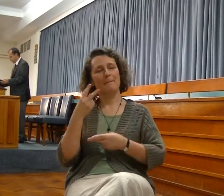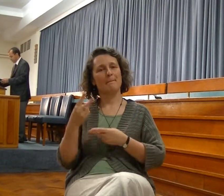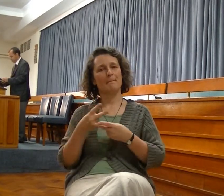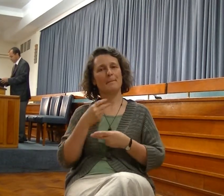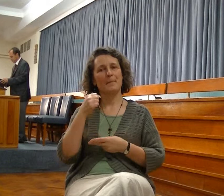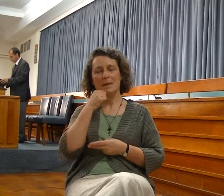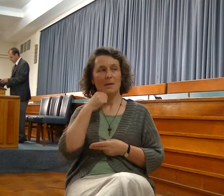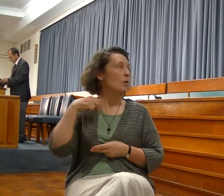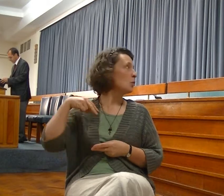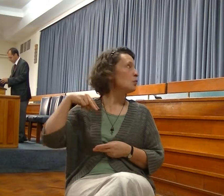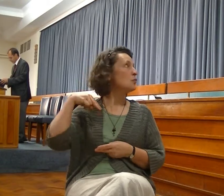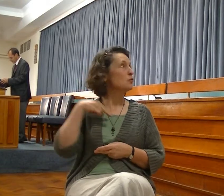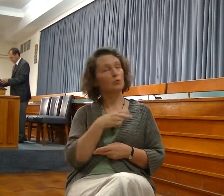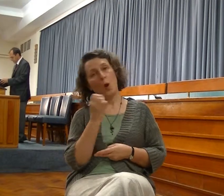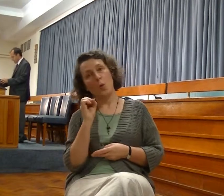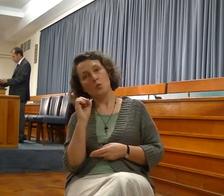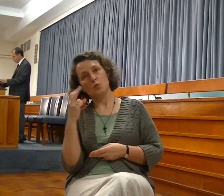202. Hymn number 202.